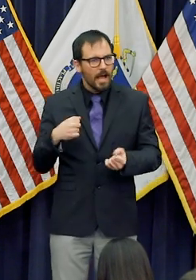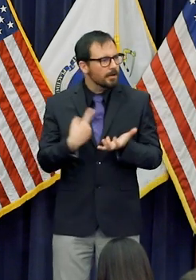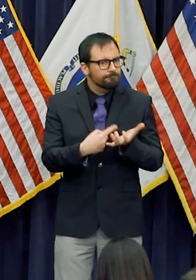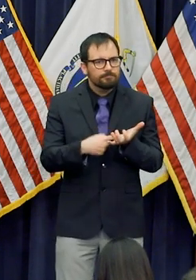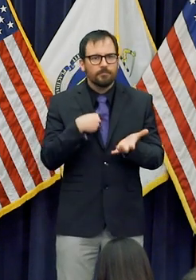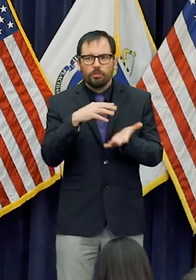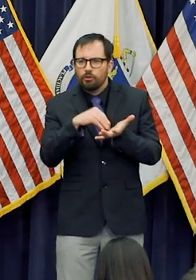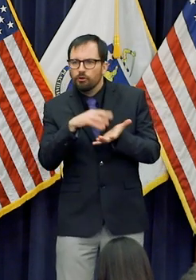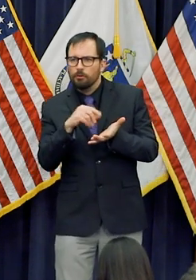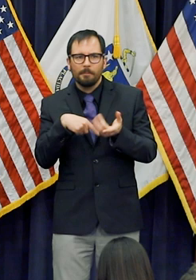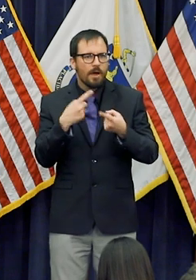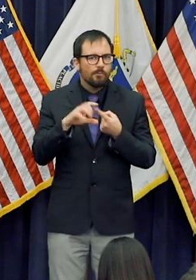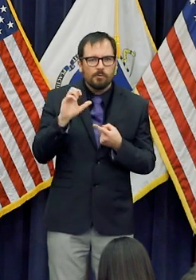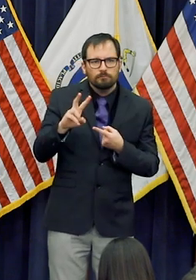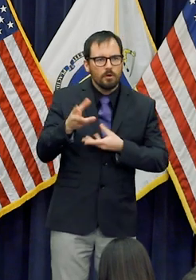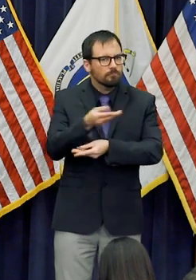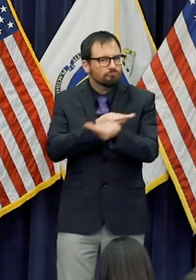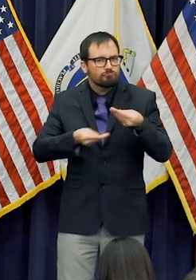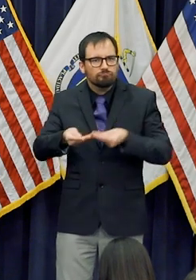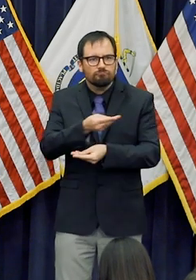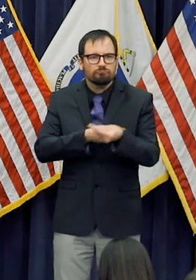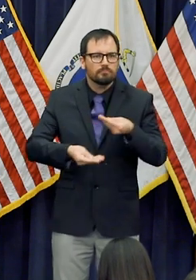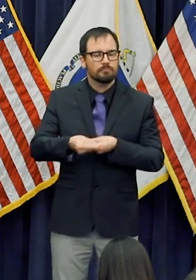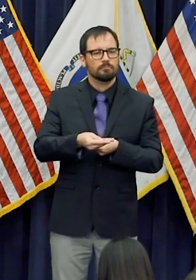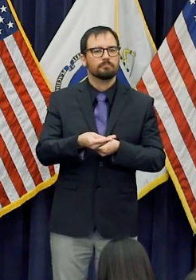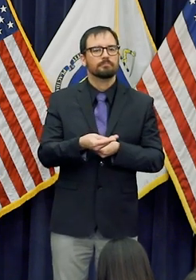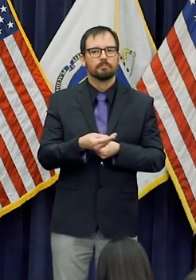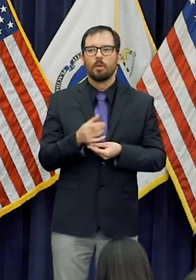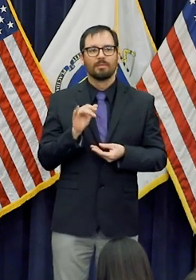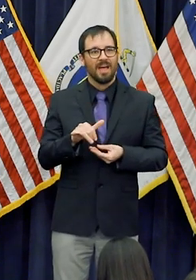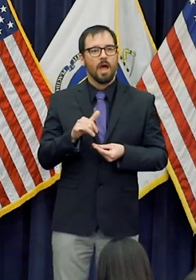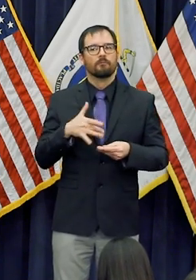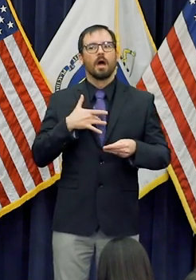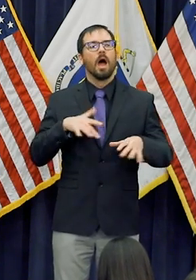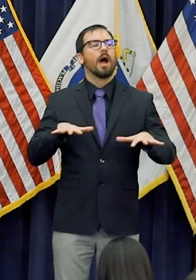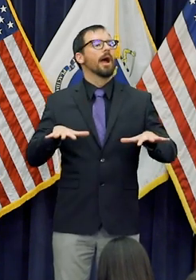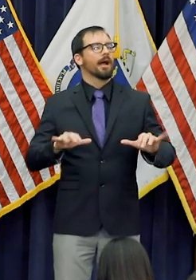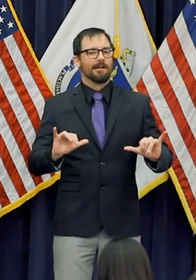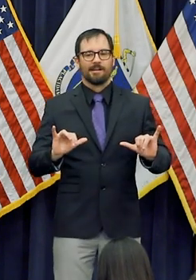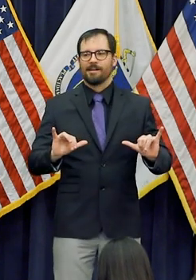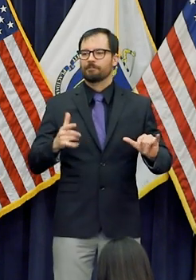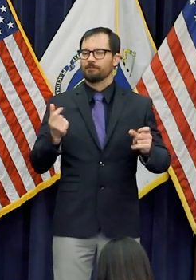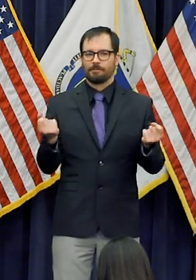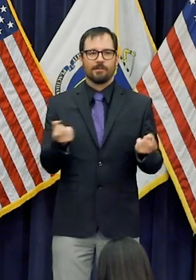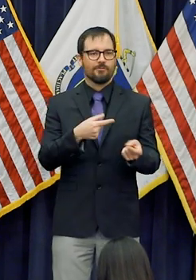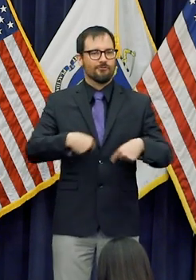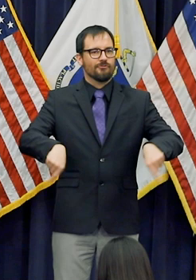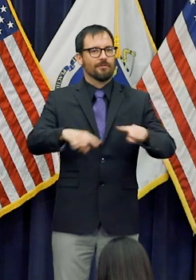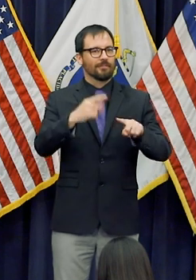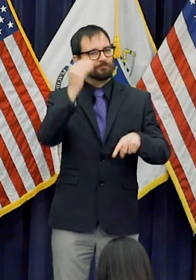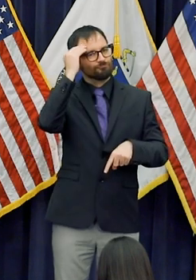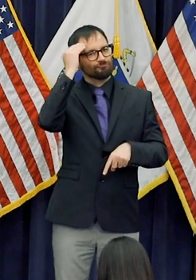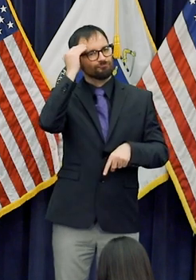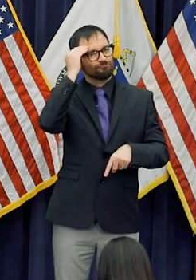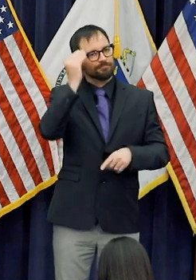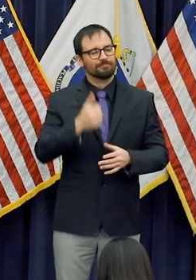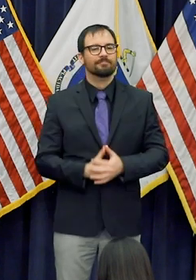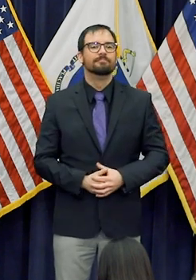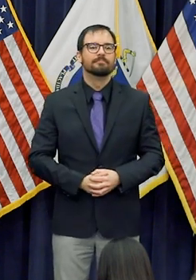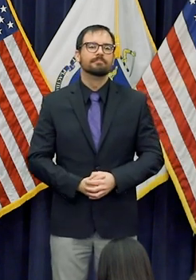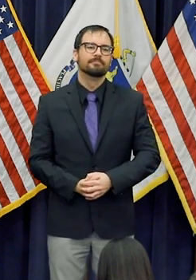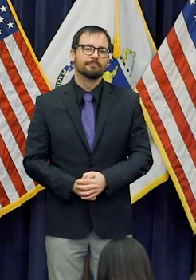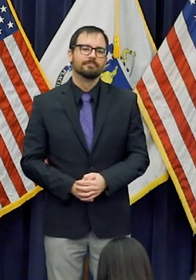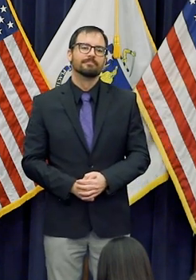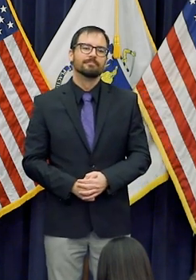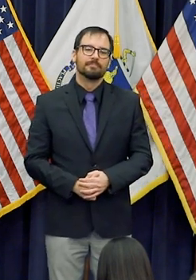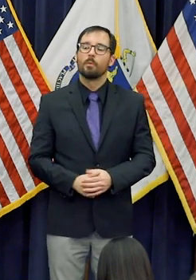can make an outbreak less stressful. When we share accurate information, you can help people feel less stressed and